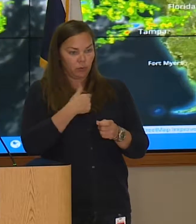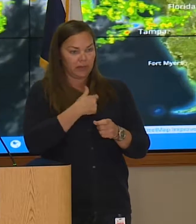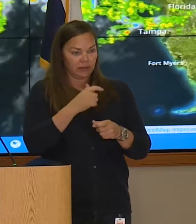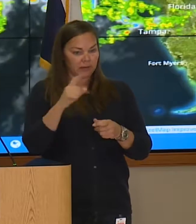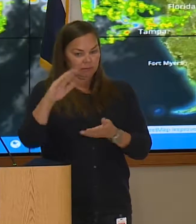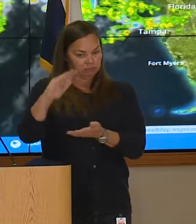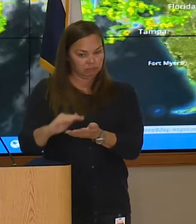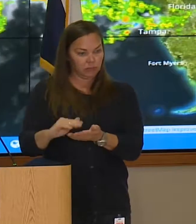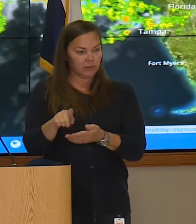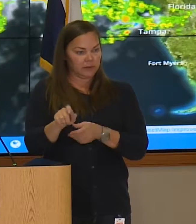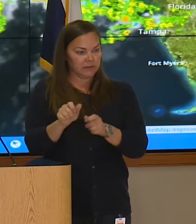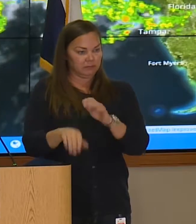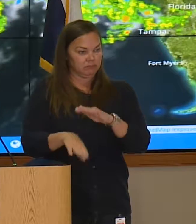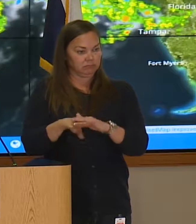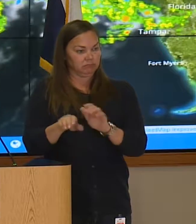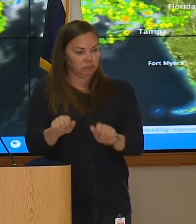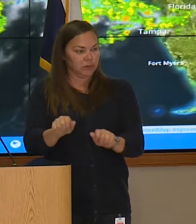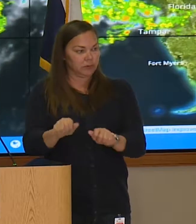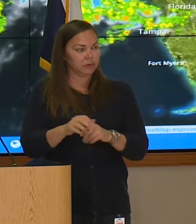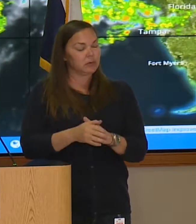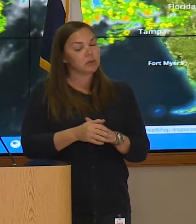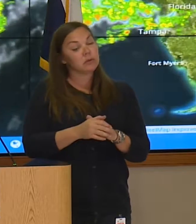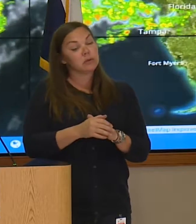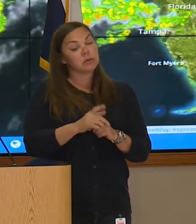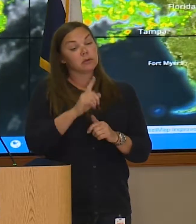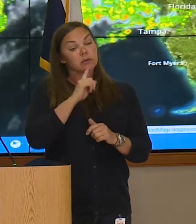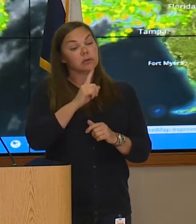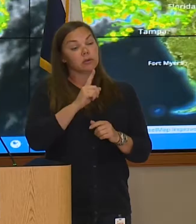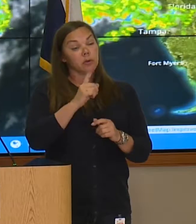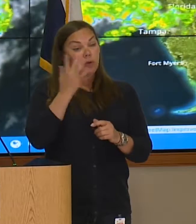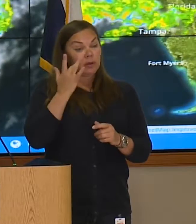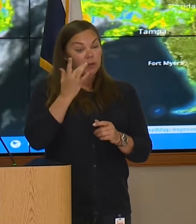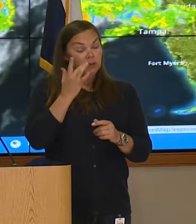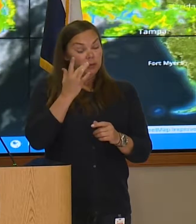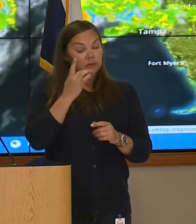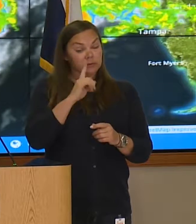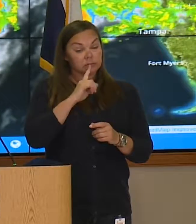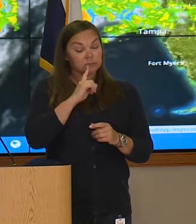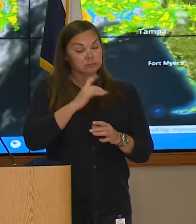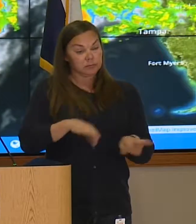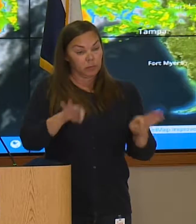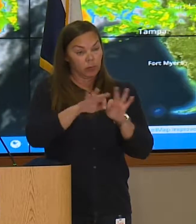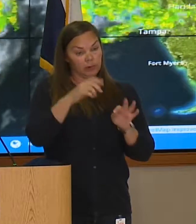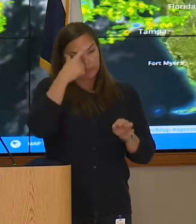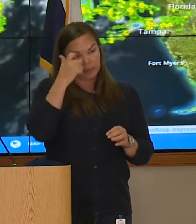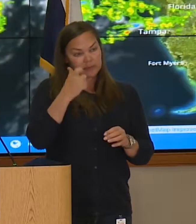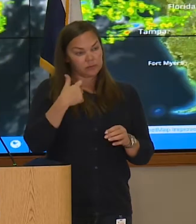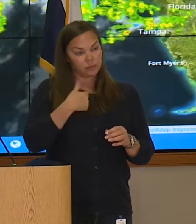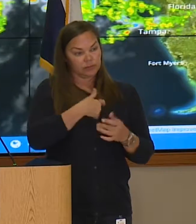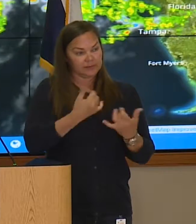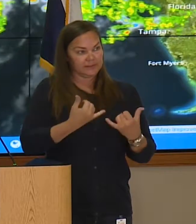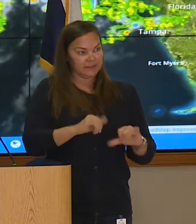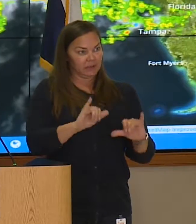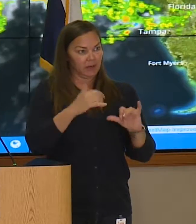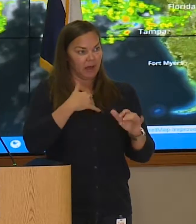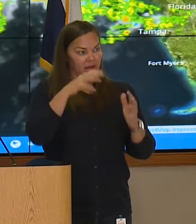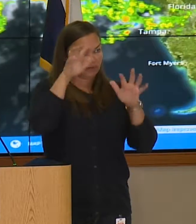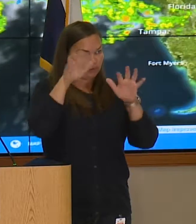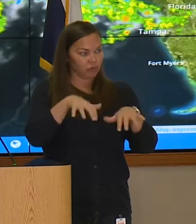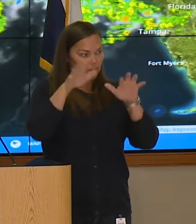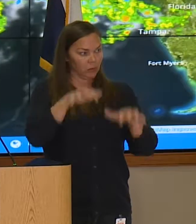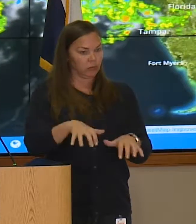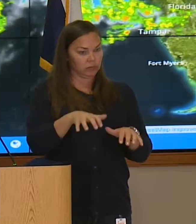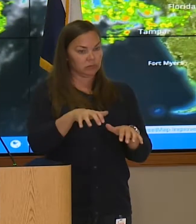potential. And the importance there is that, recognizing we still are in tropical storm